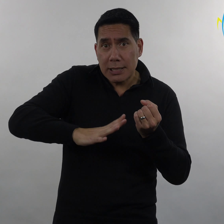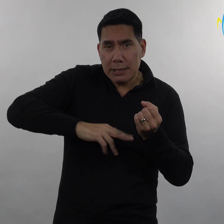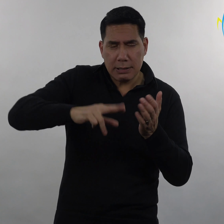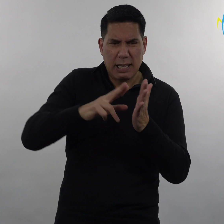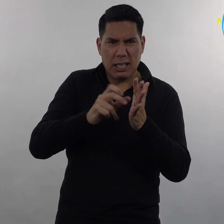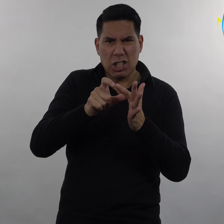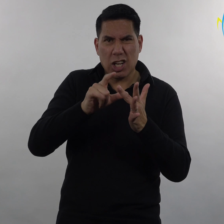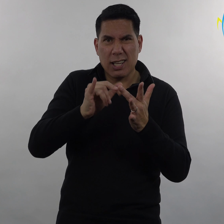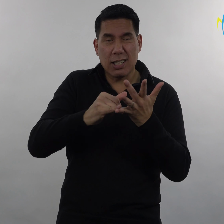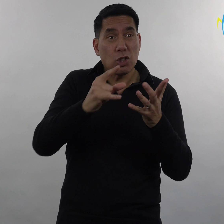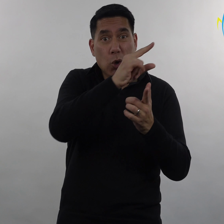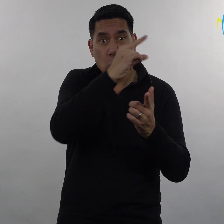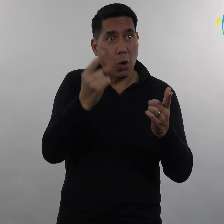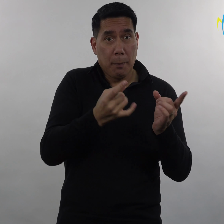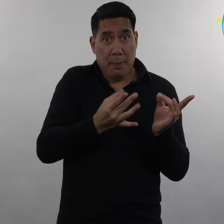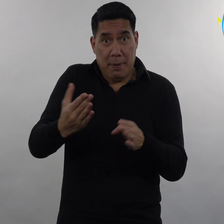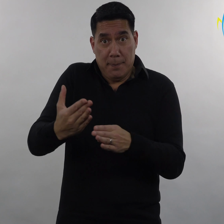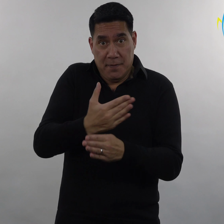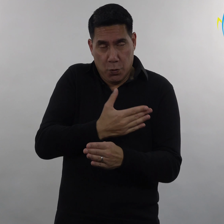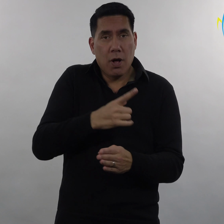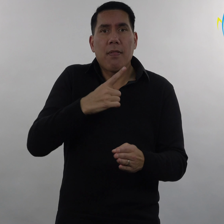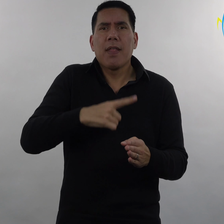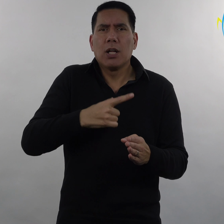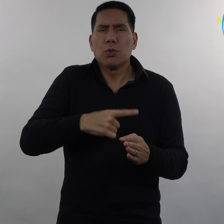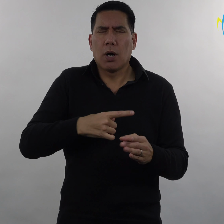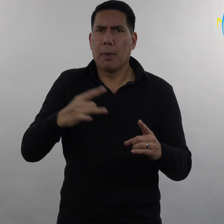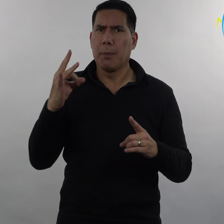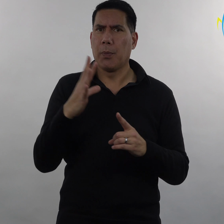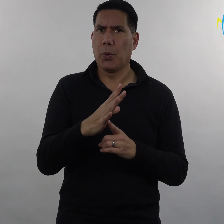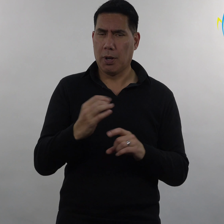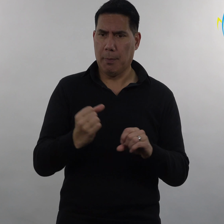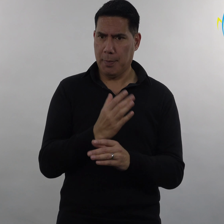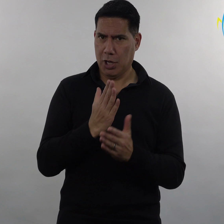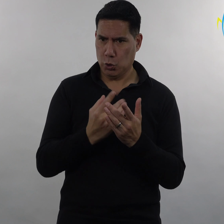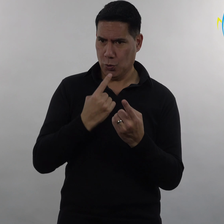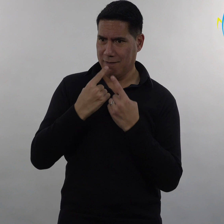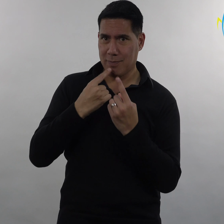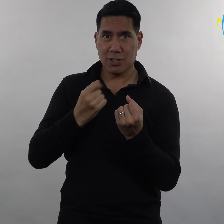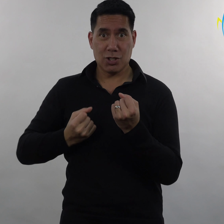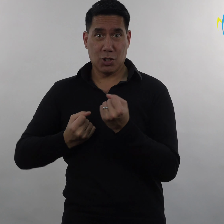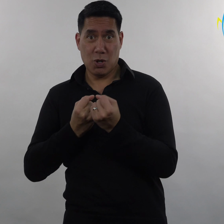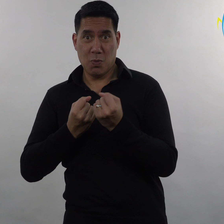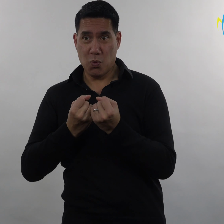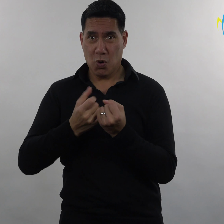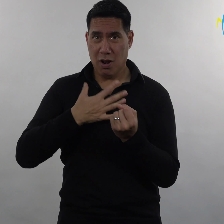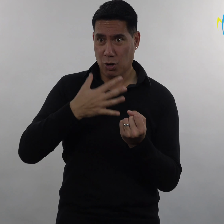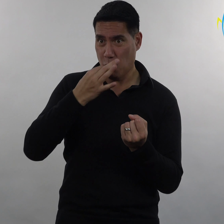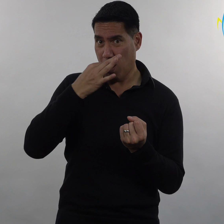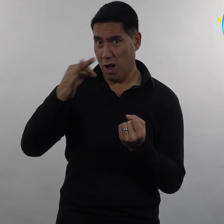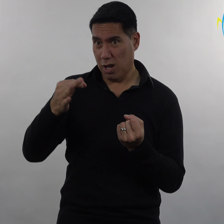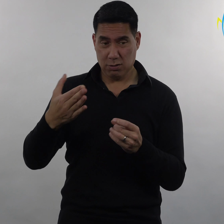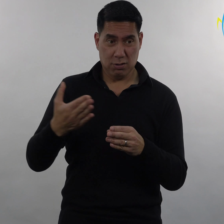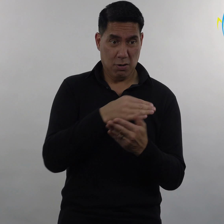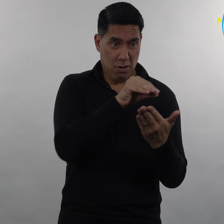and the NDIS sample goals. This is why it is important to have prepared information on the supports you want to request in